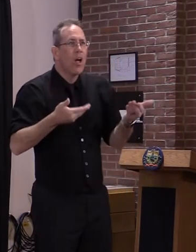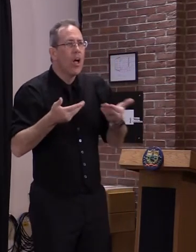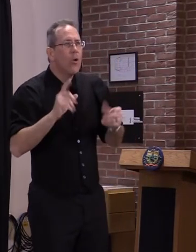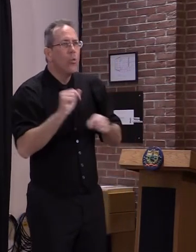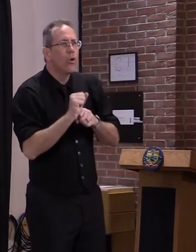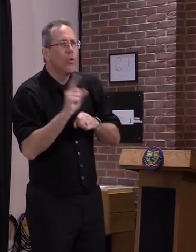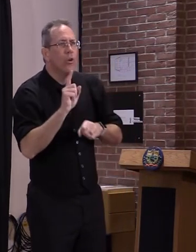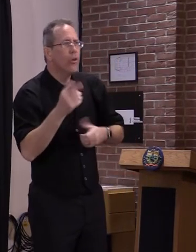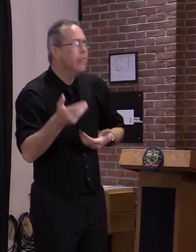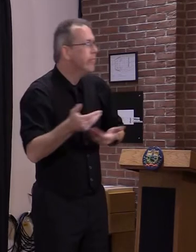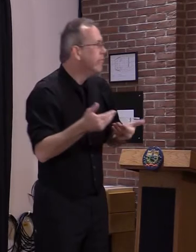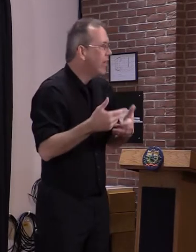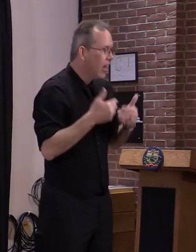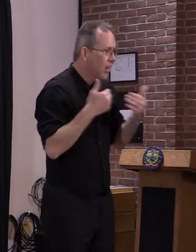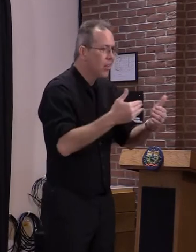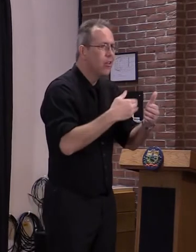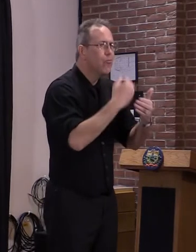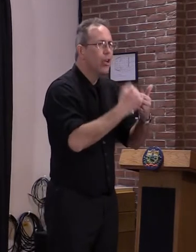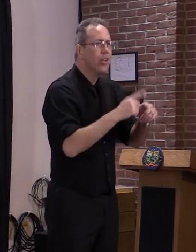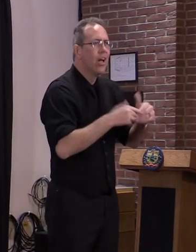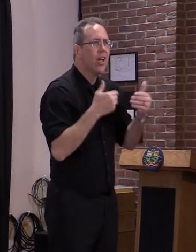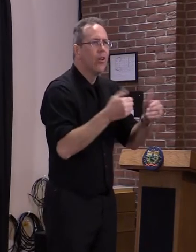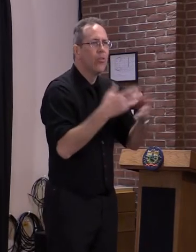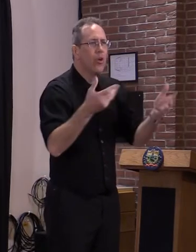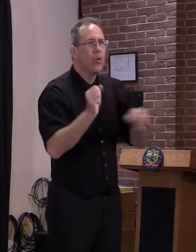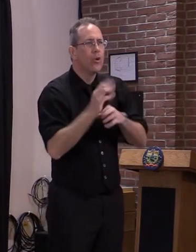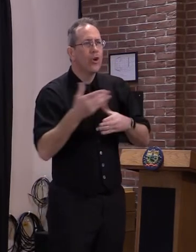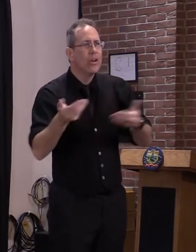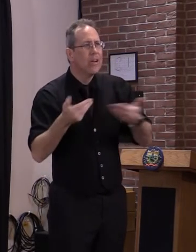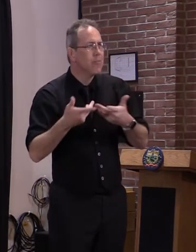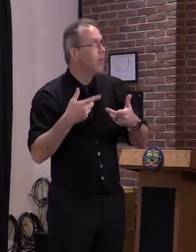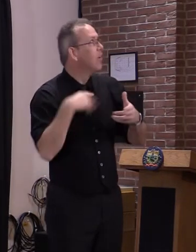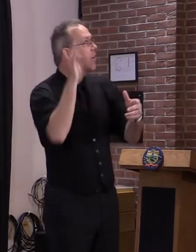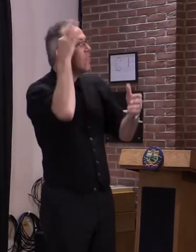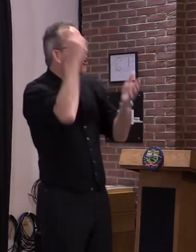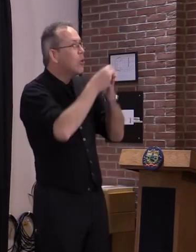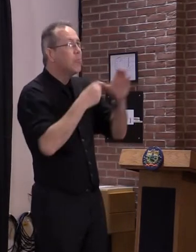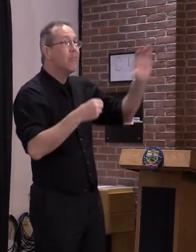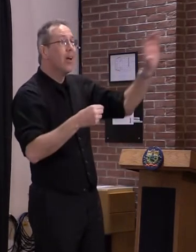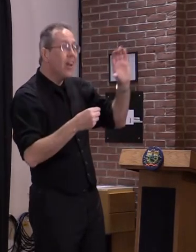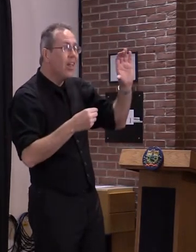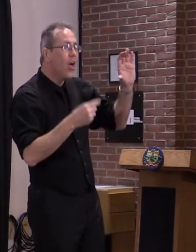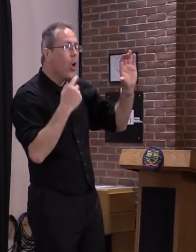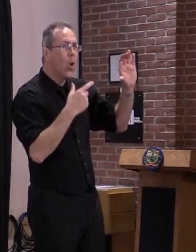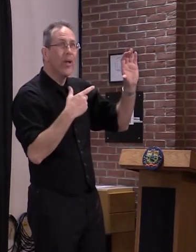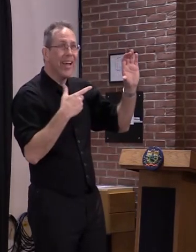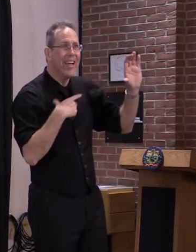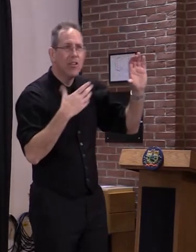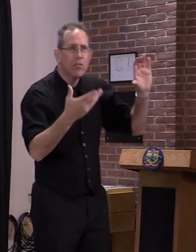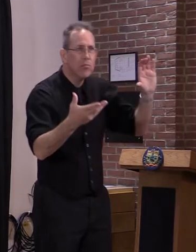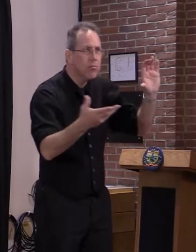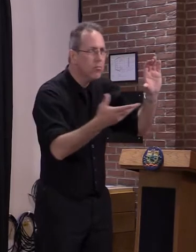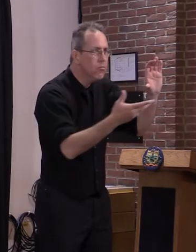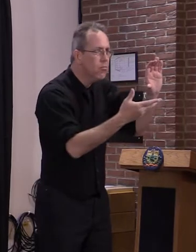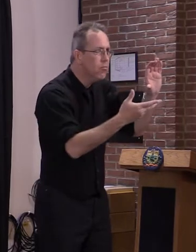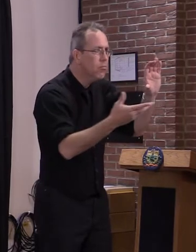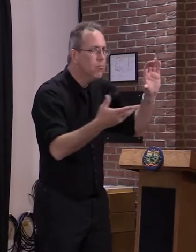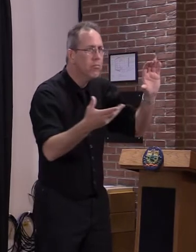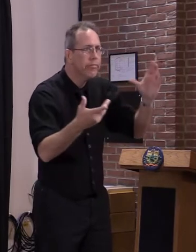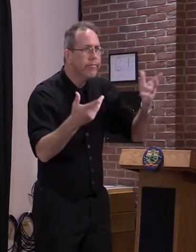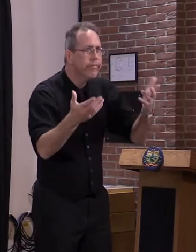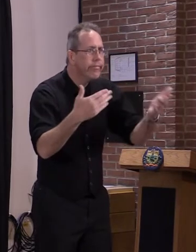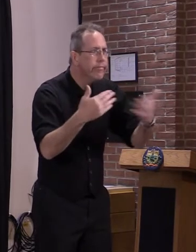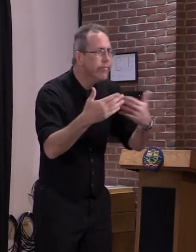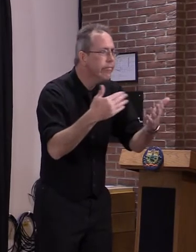supply chain issues. So I think we're going to have to have some tolerance in terms